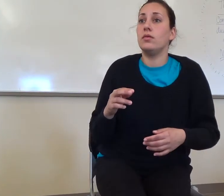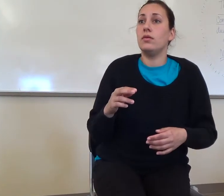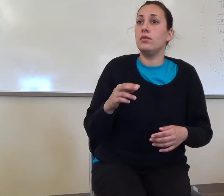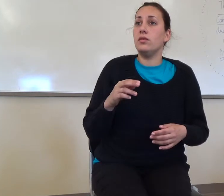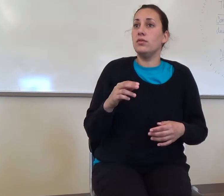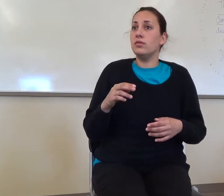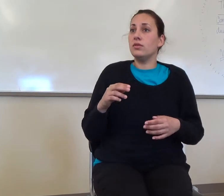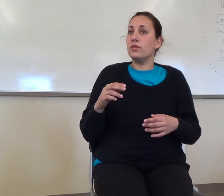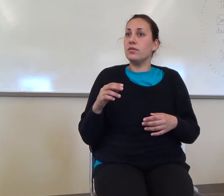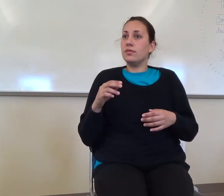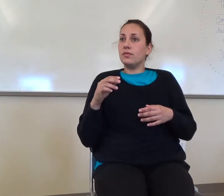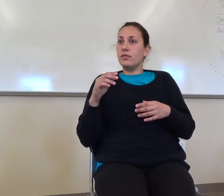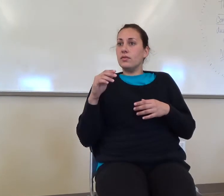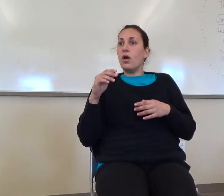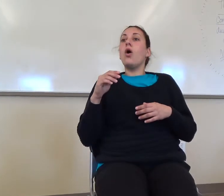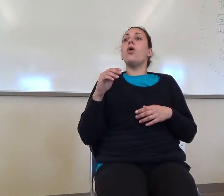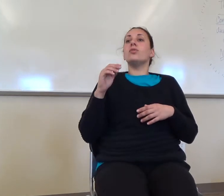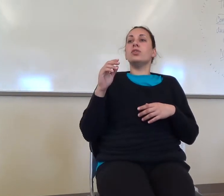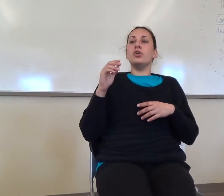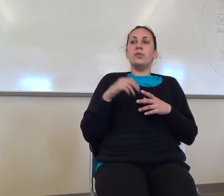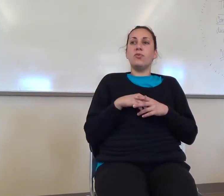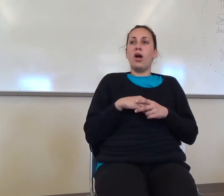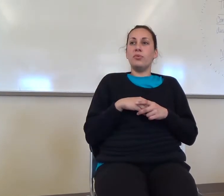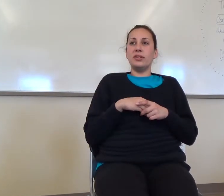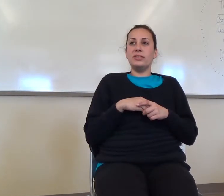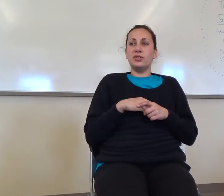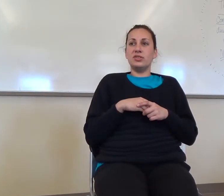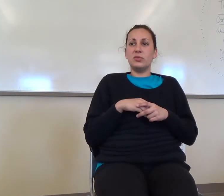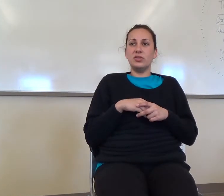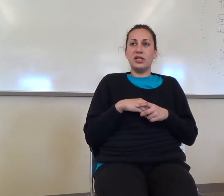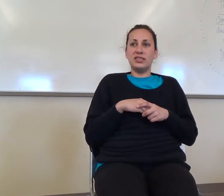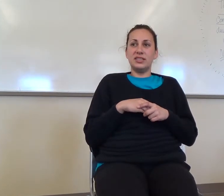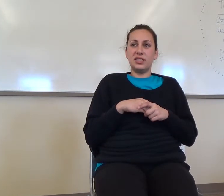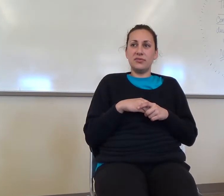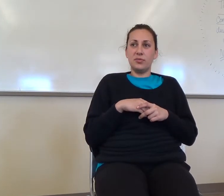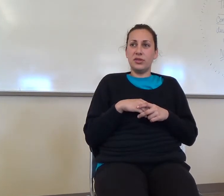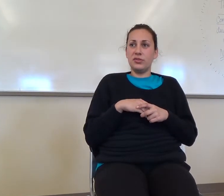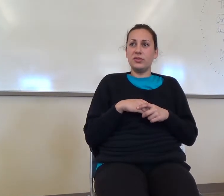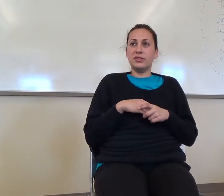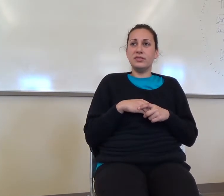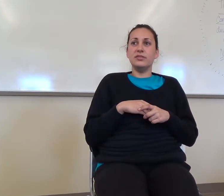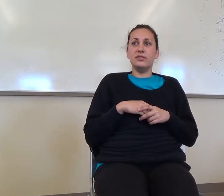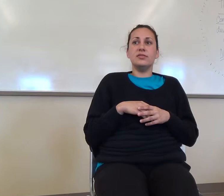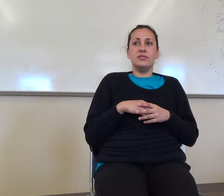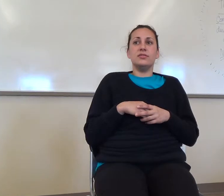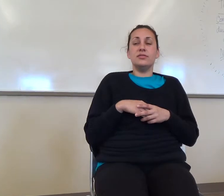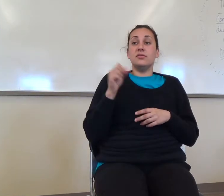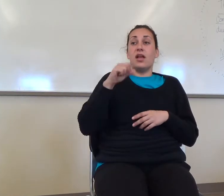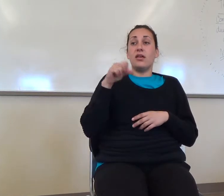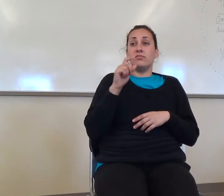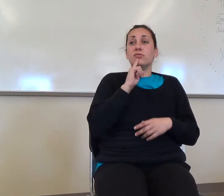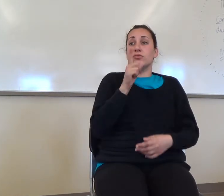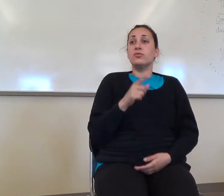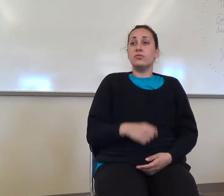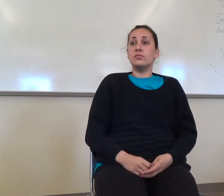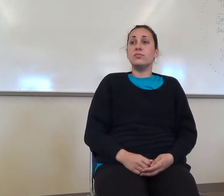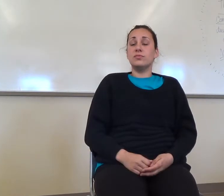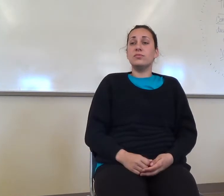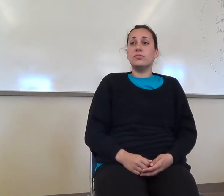So this is kind of a... Oh, there could be robberies or someone can try to steal it from you or... So throughout